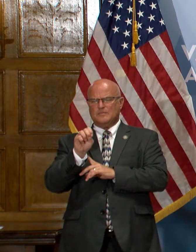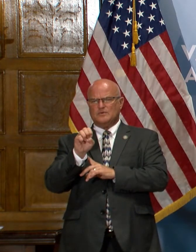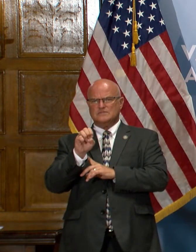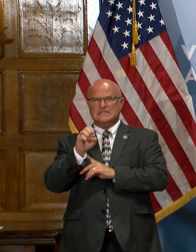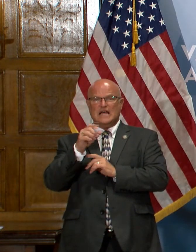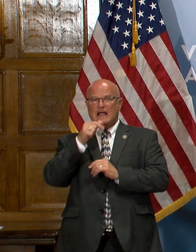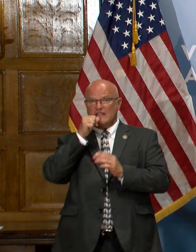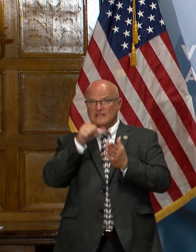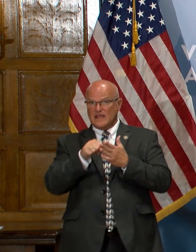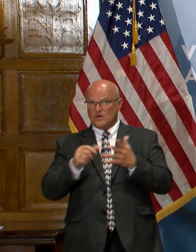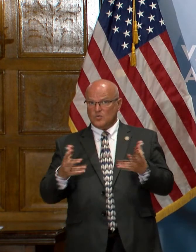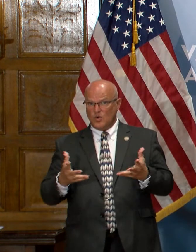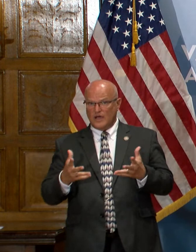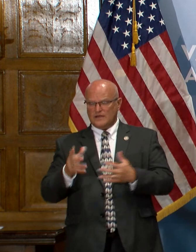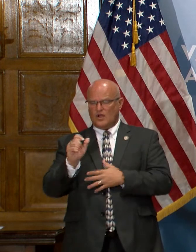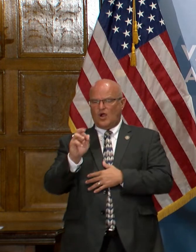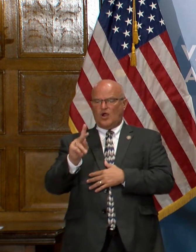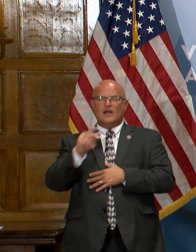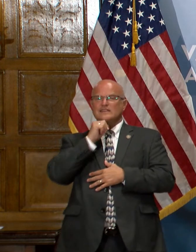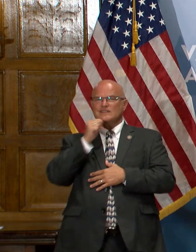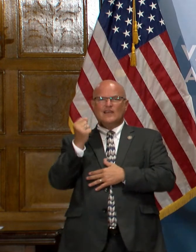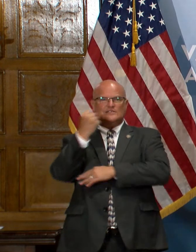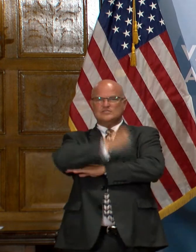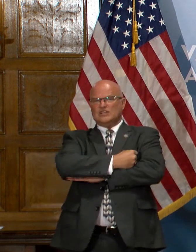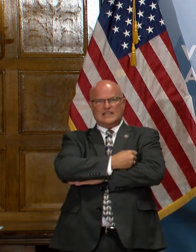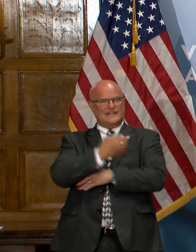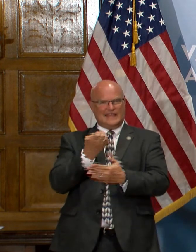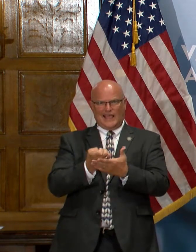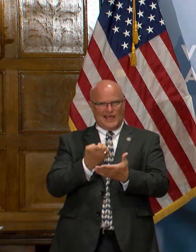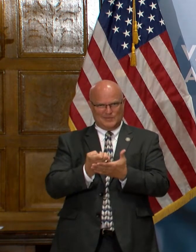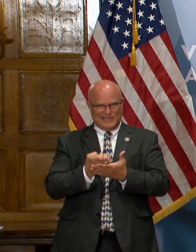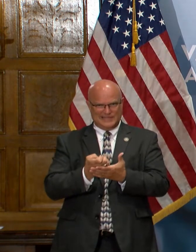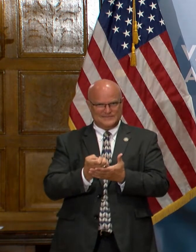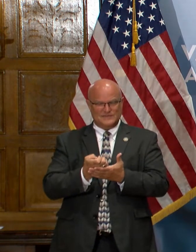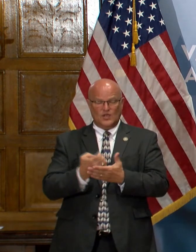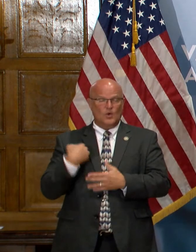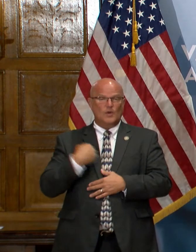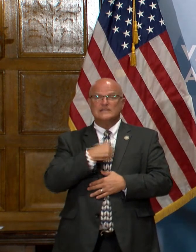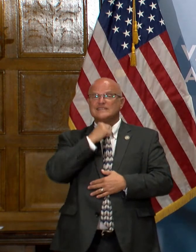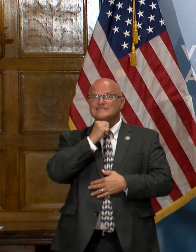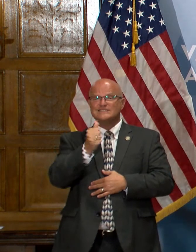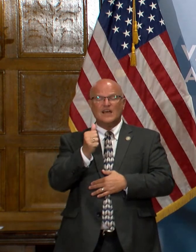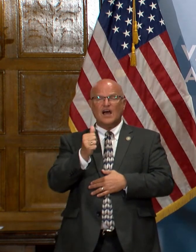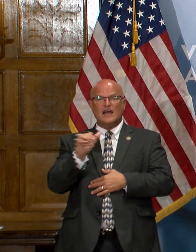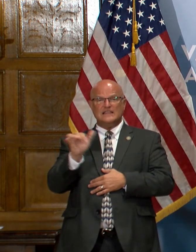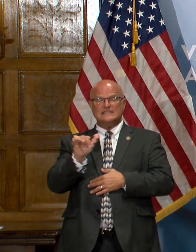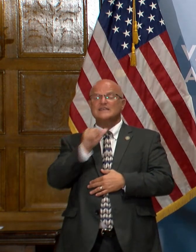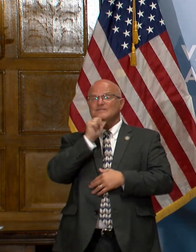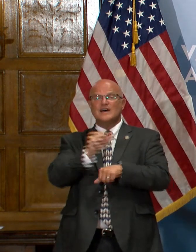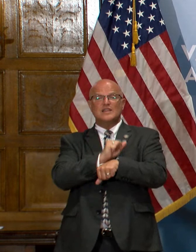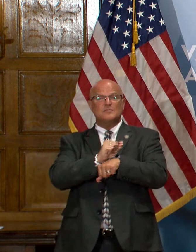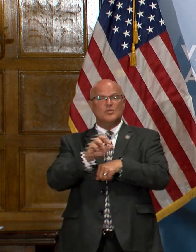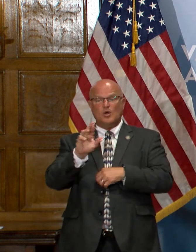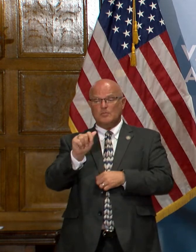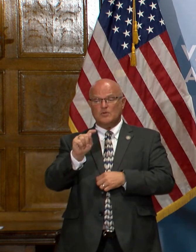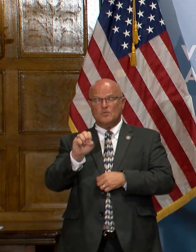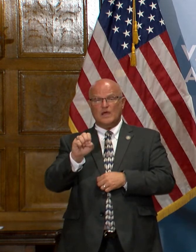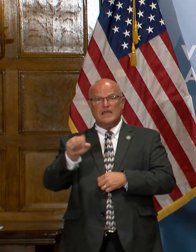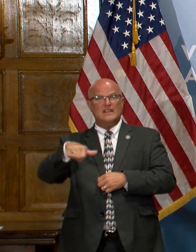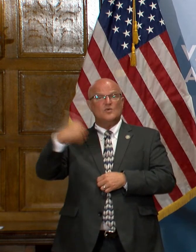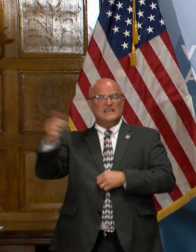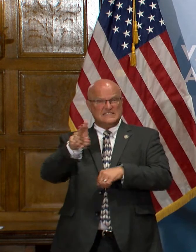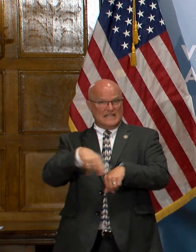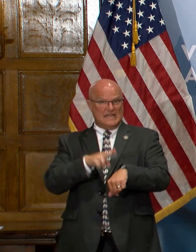letter is the fact that Arkansas did not shut down our economy. We did not reach the same unemployment rate as the rest